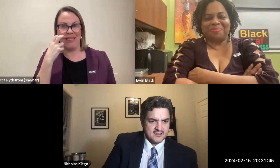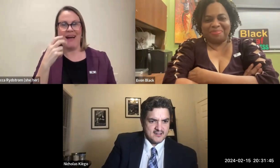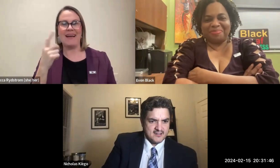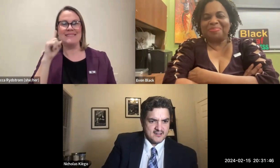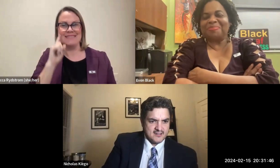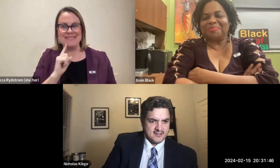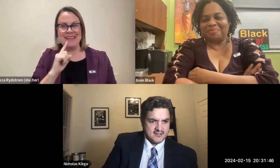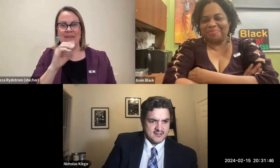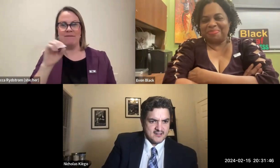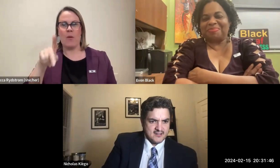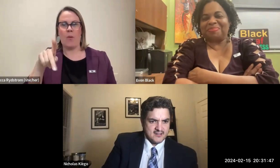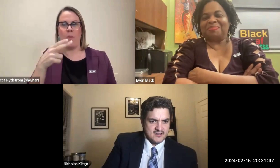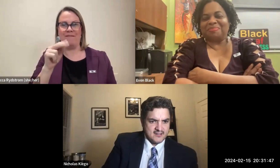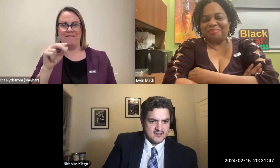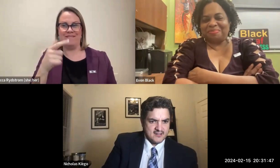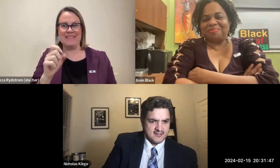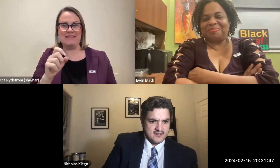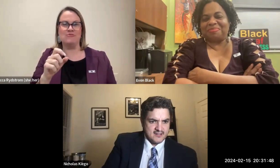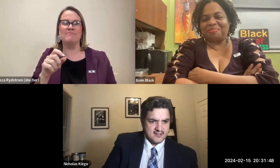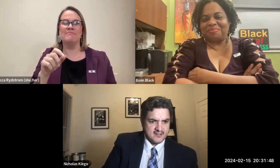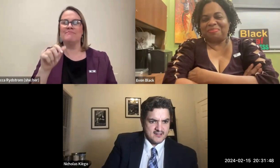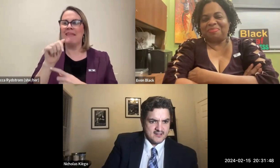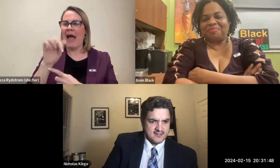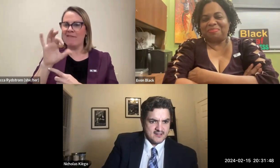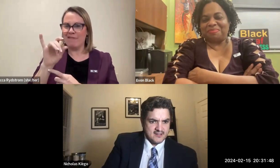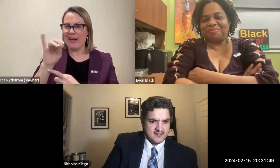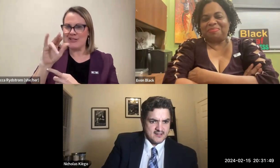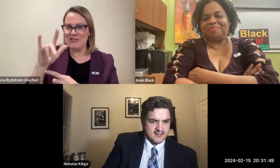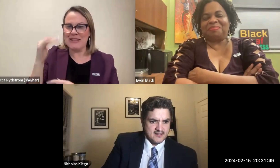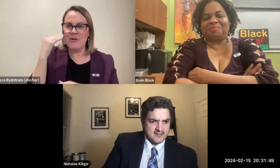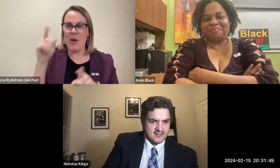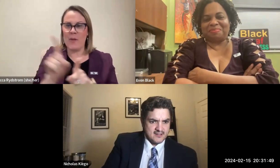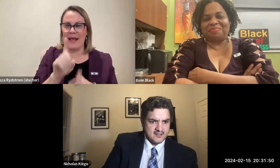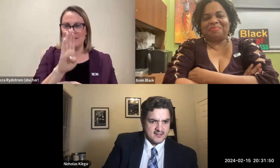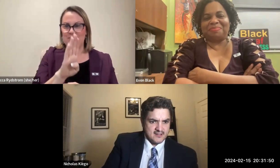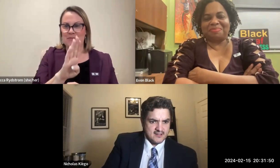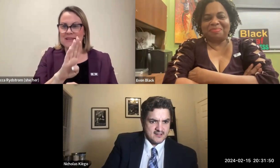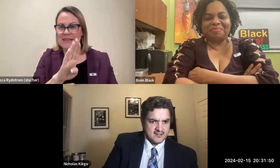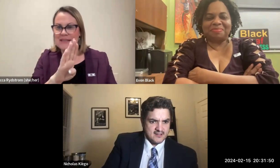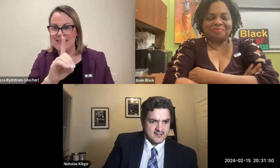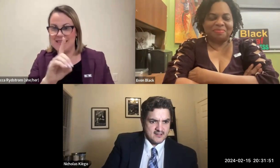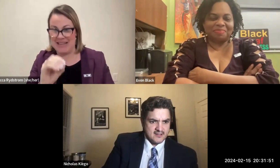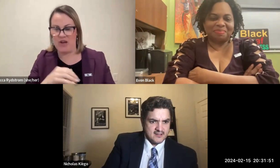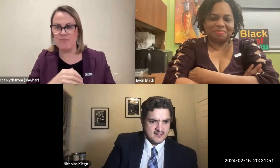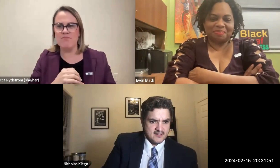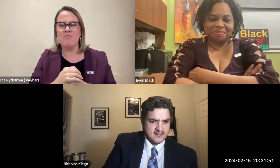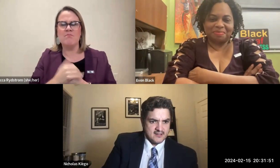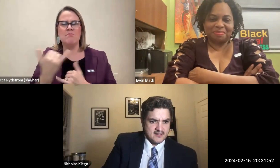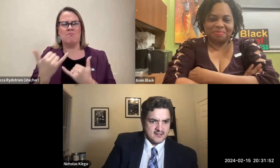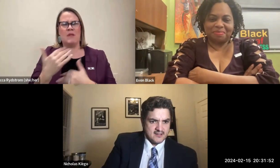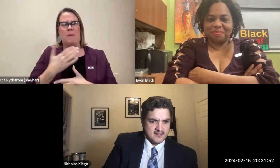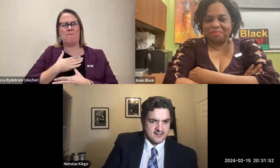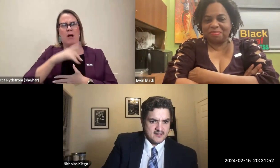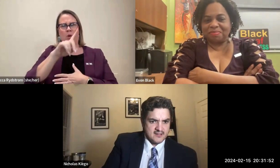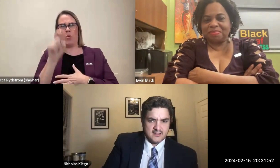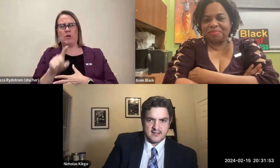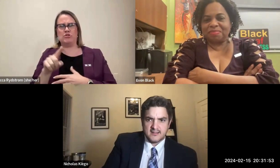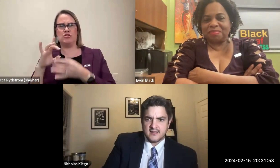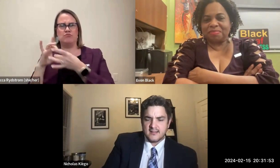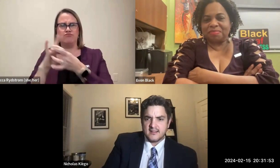of Black Deaf adults who attended the Texas Blind, Deaf, and Orphanage, affectionately known as